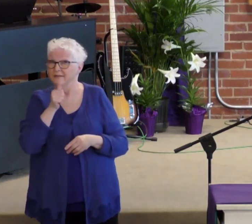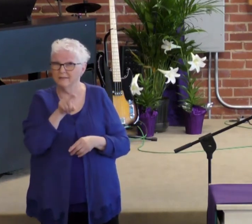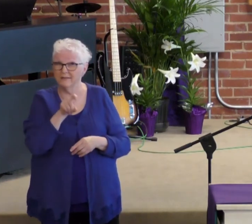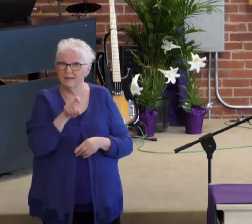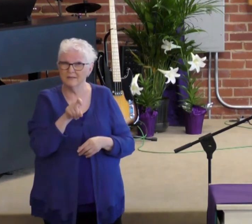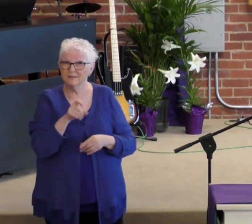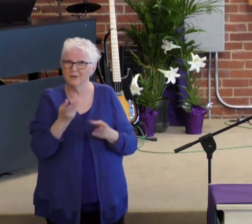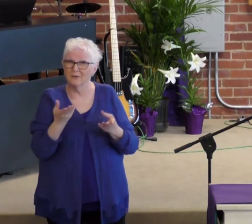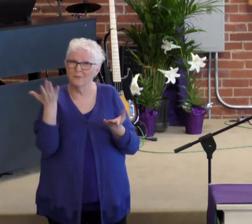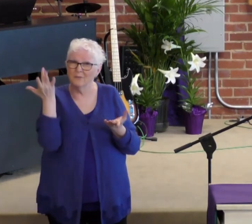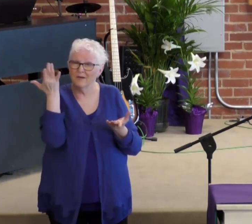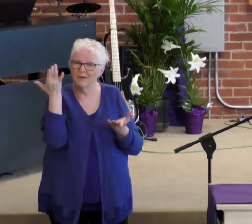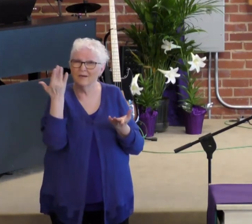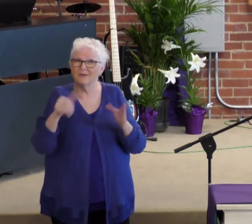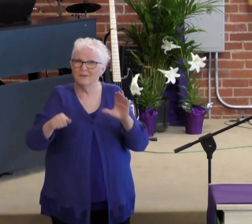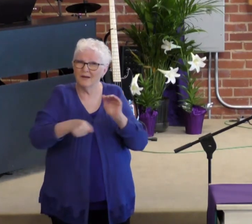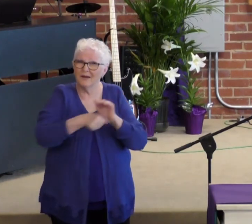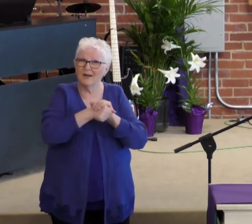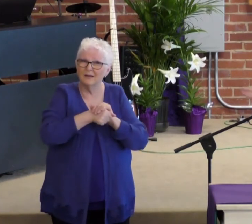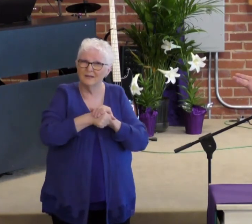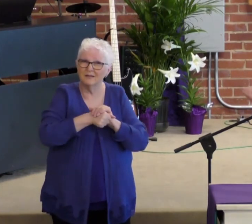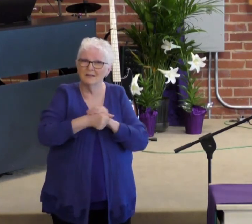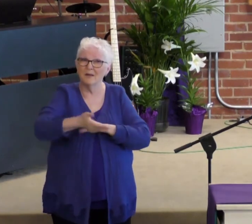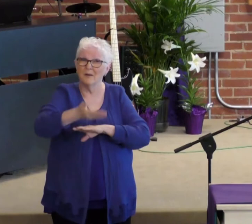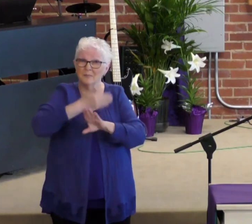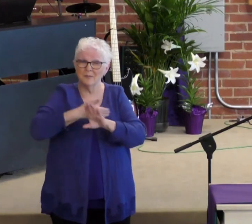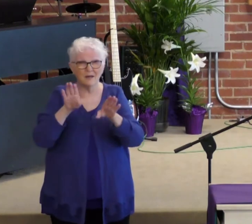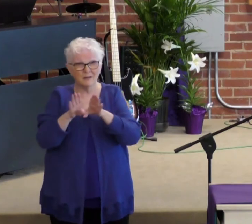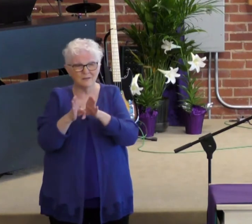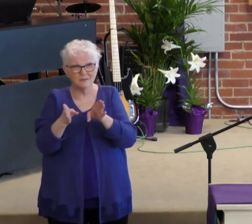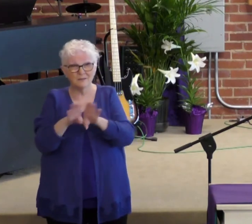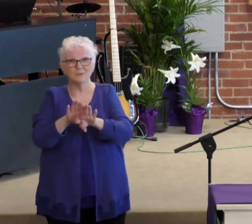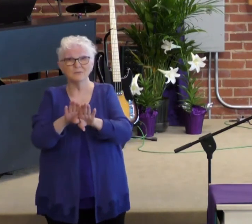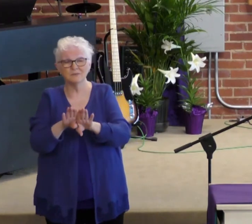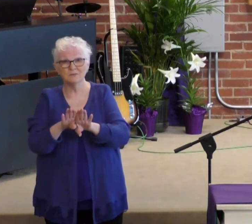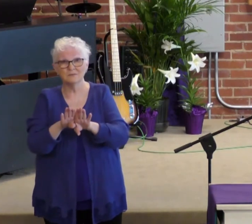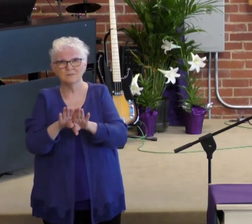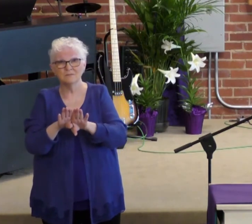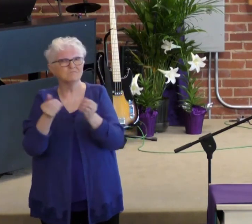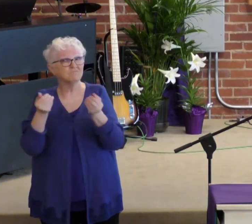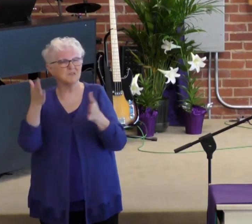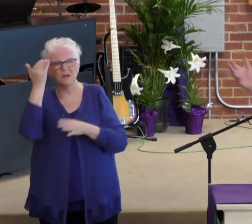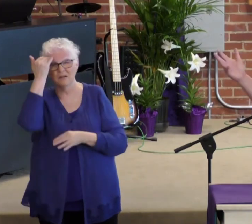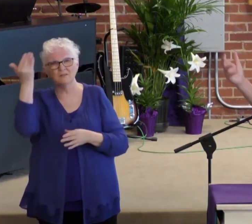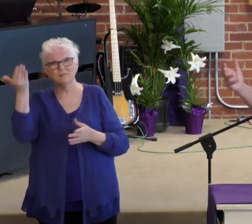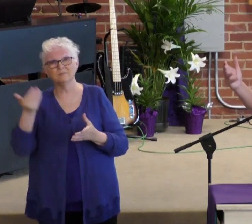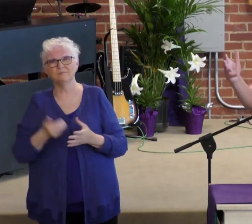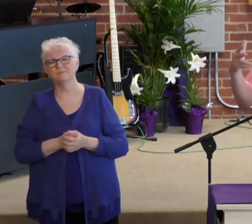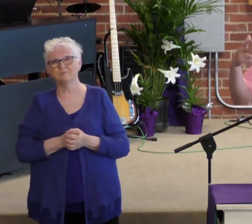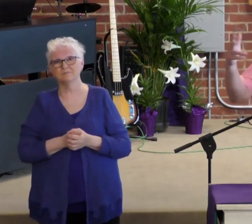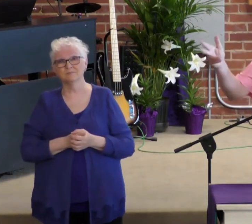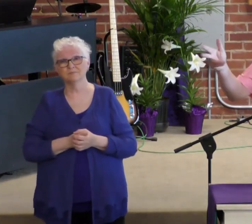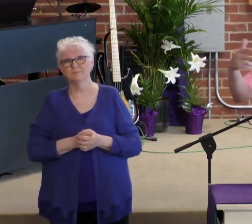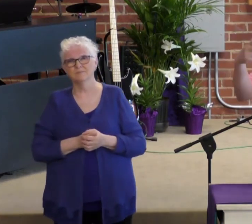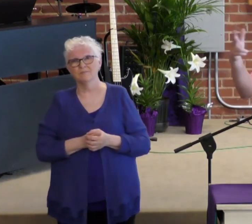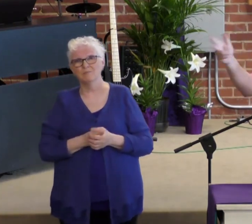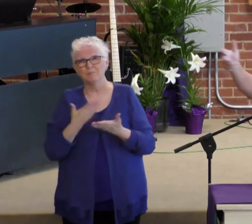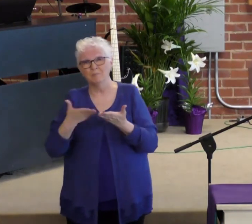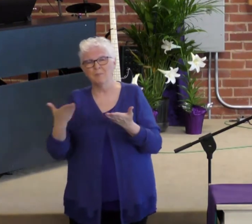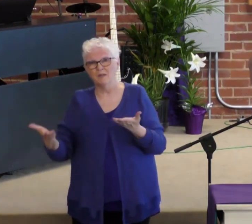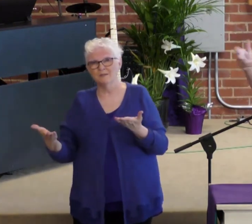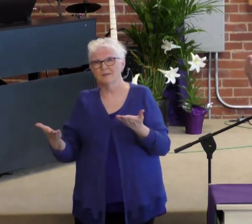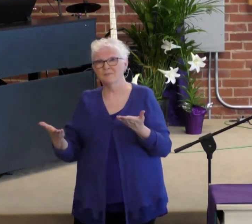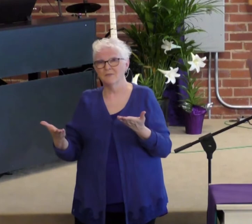behind these locked doors?" He already knew. You know, there's something to the effect that I've heard